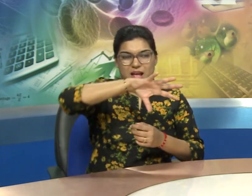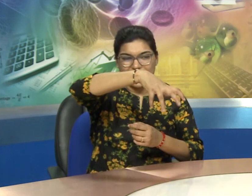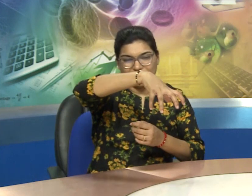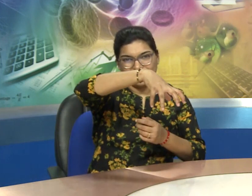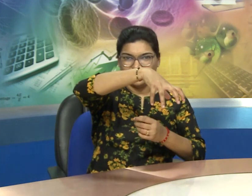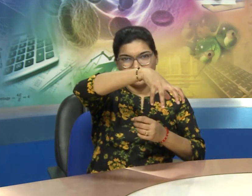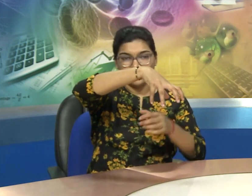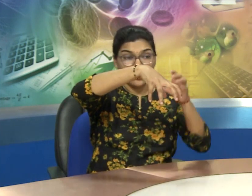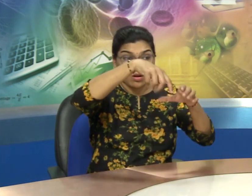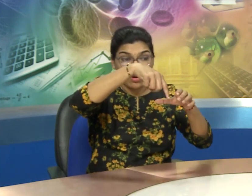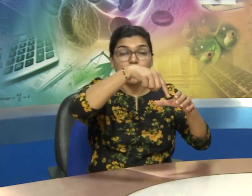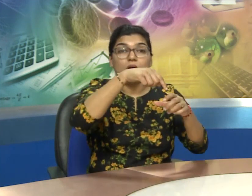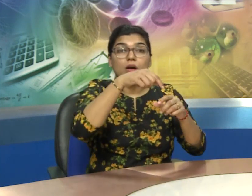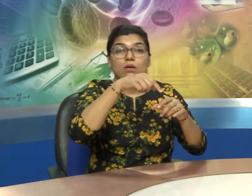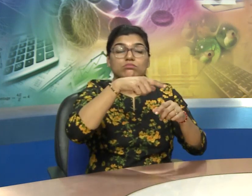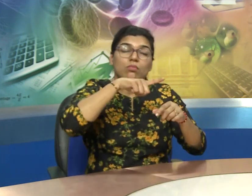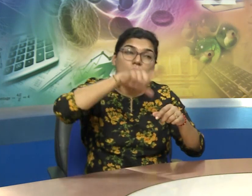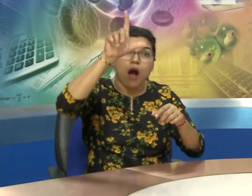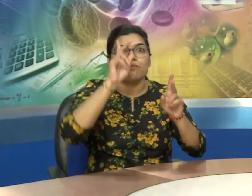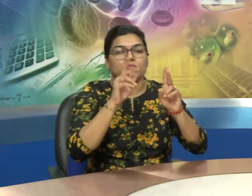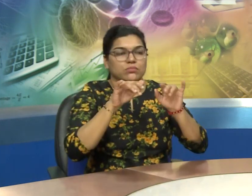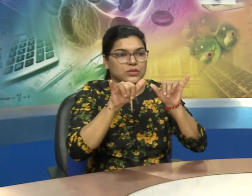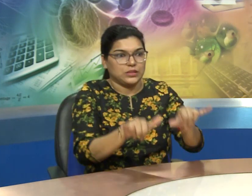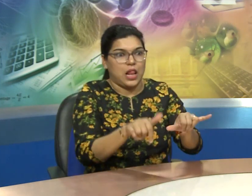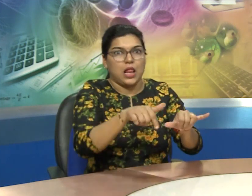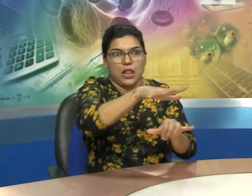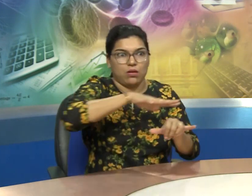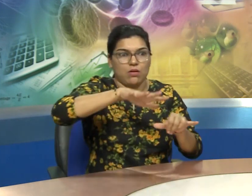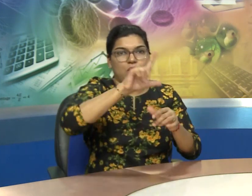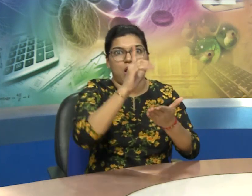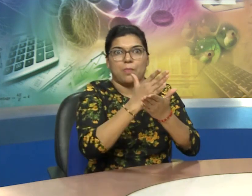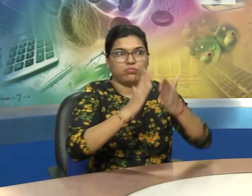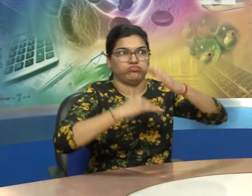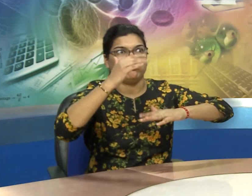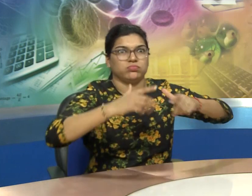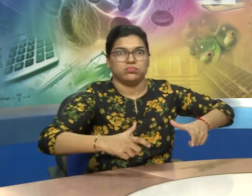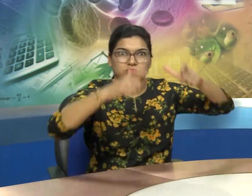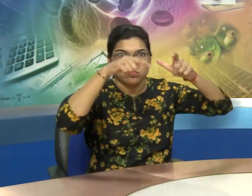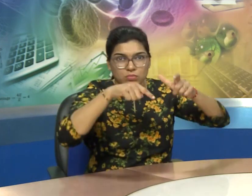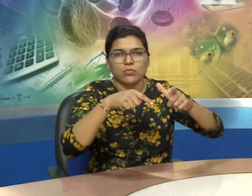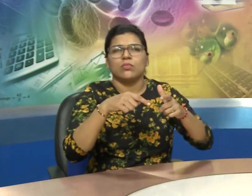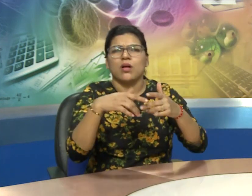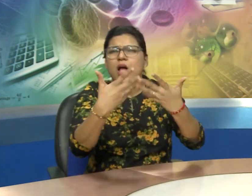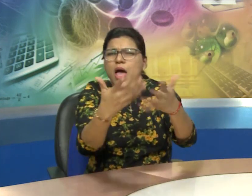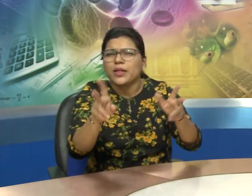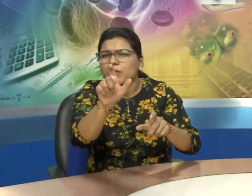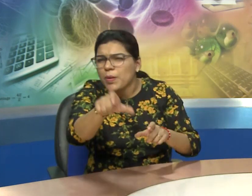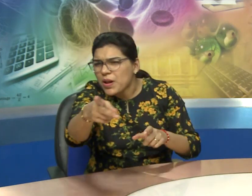which explains the objectives and function of the National Library as